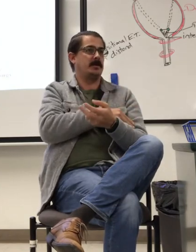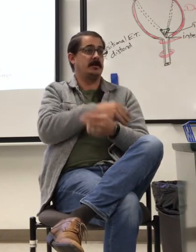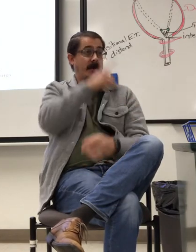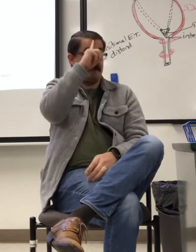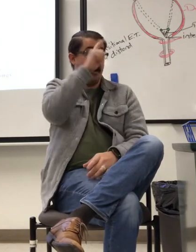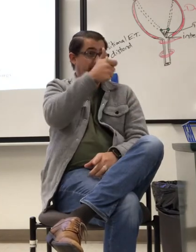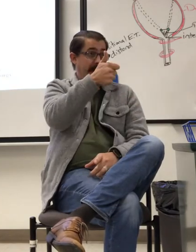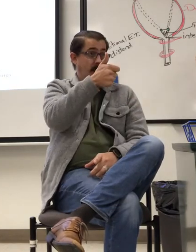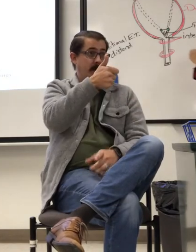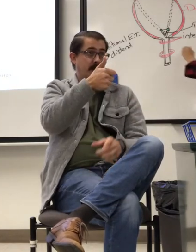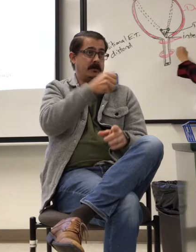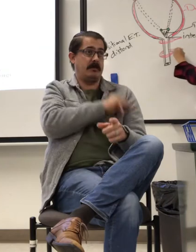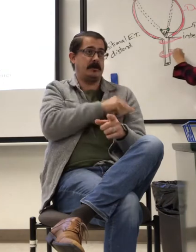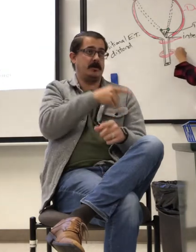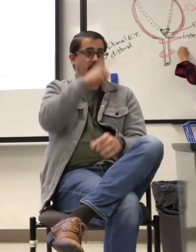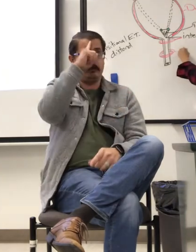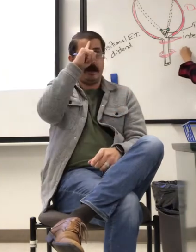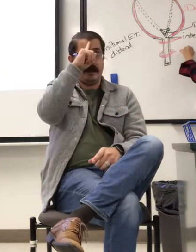muscle.